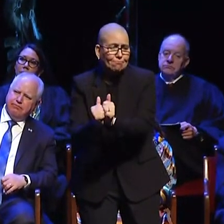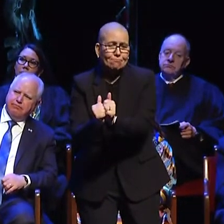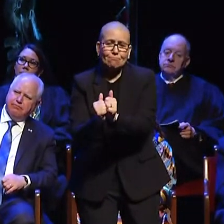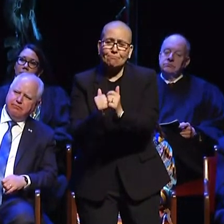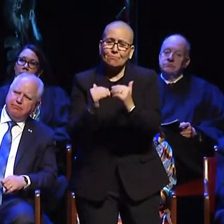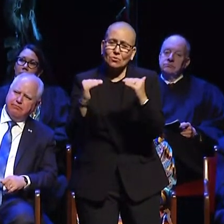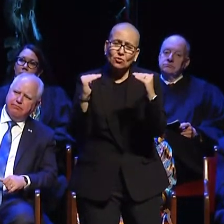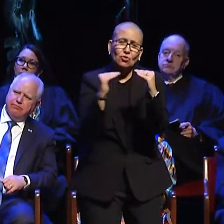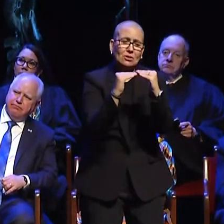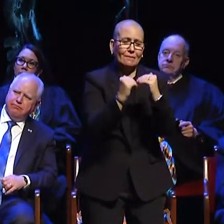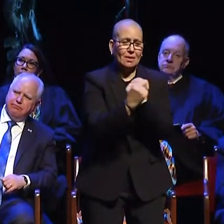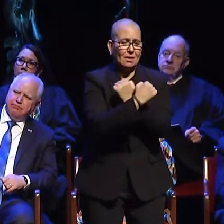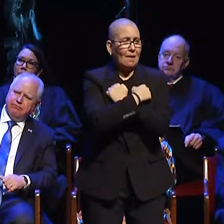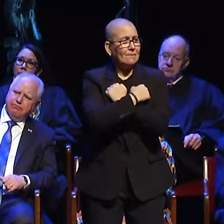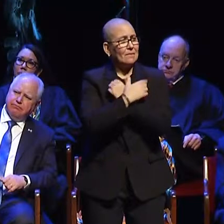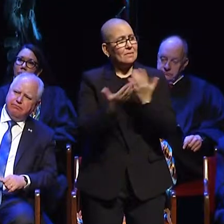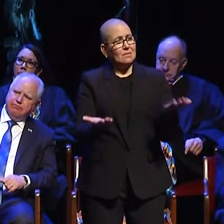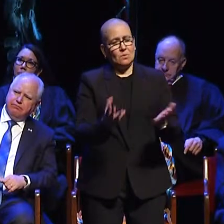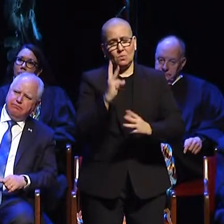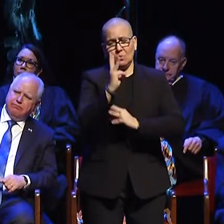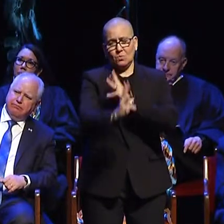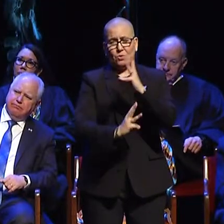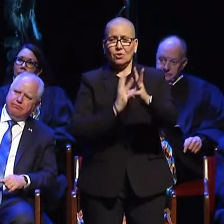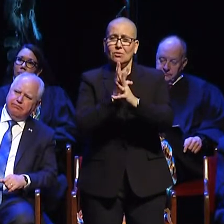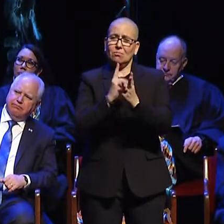world is being done.